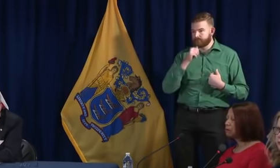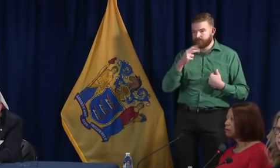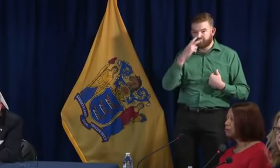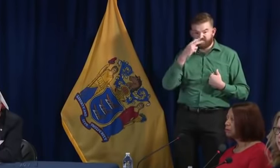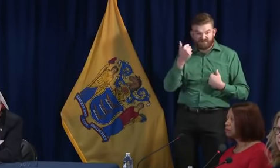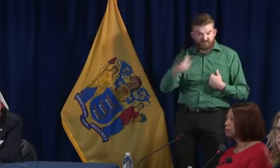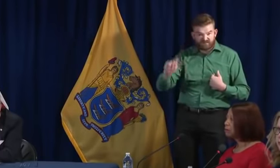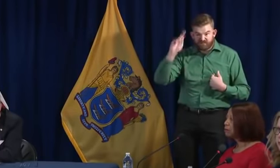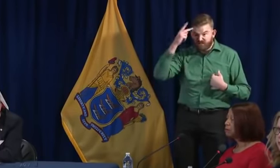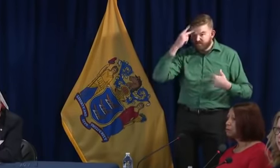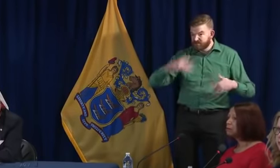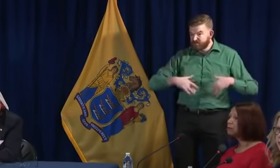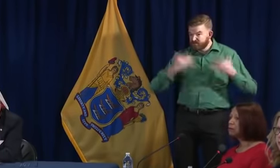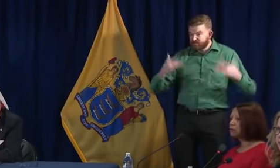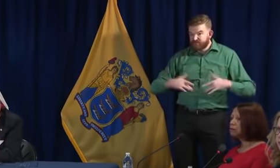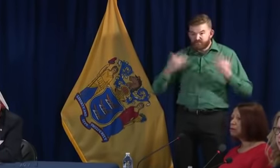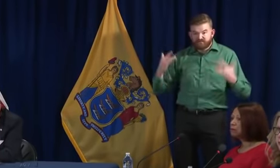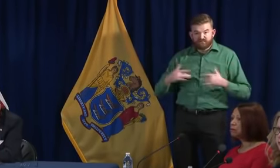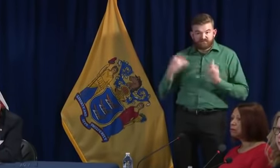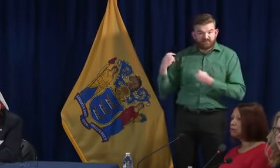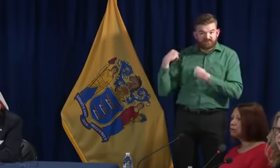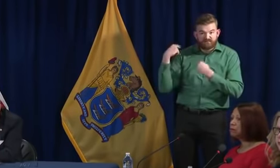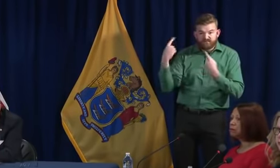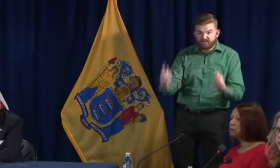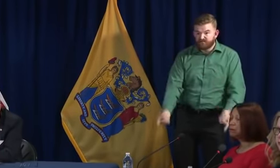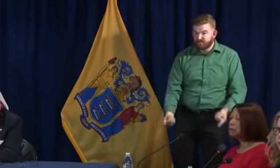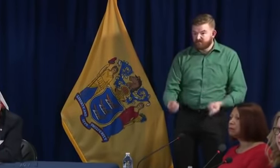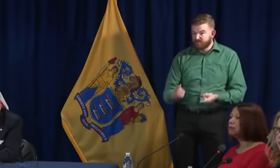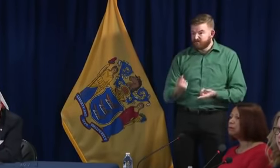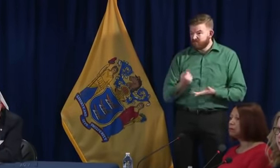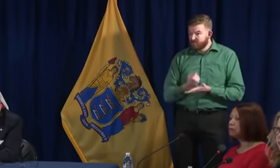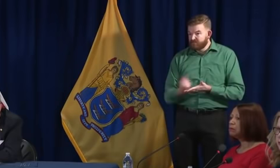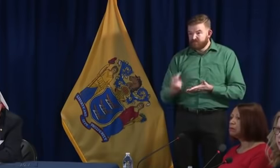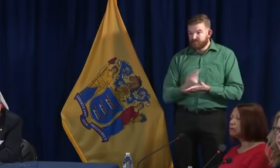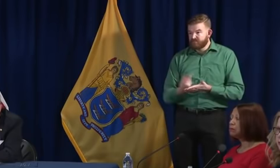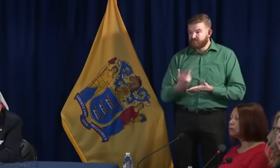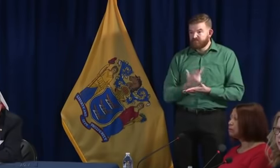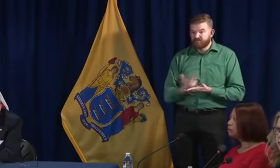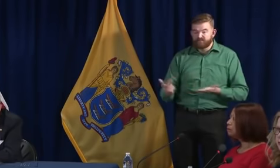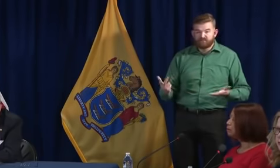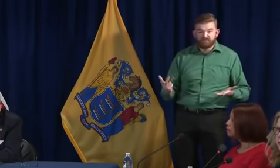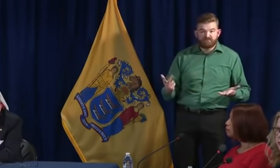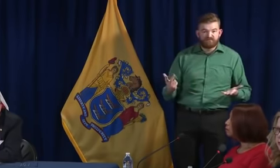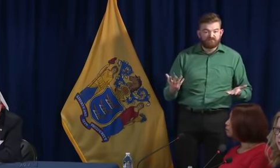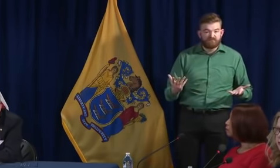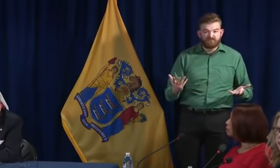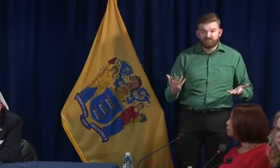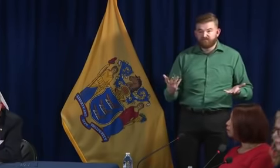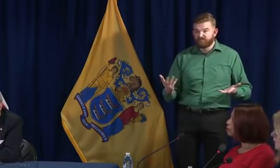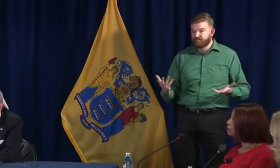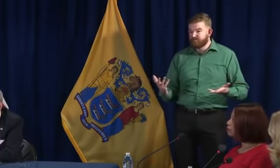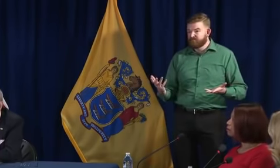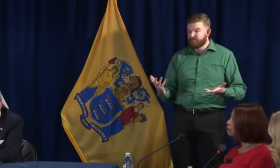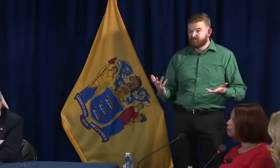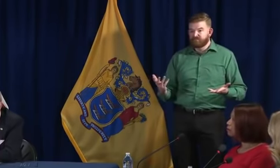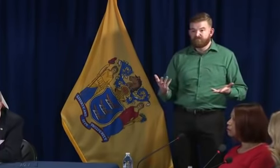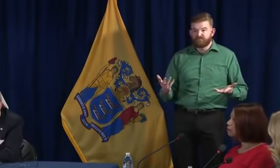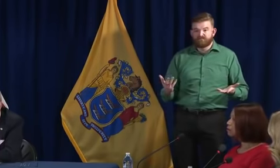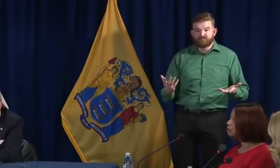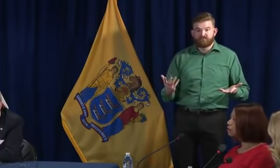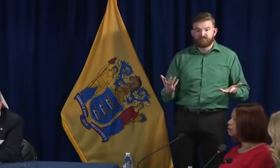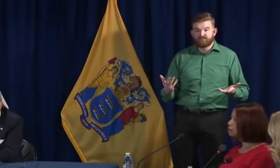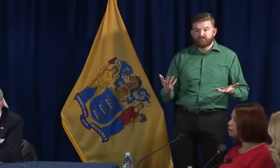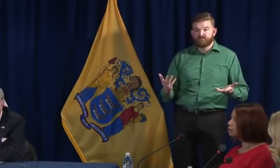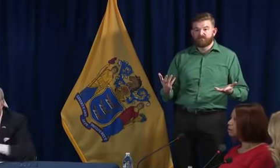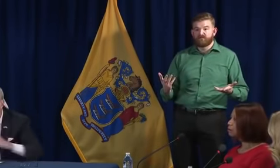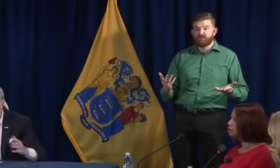I. It's been weeks, I think. There's not a lot going on, so I'm not sure. I'm prepared to say what we've said as a